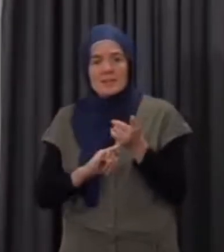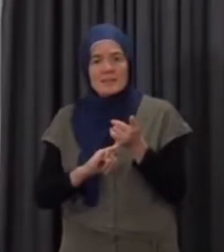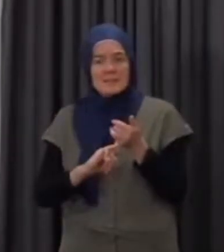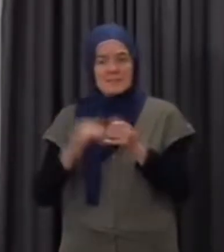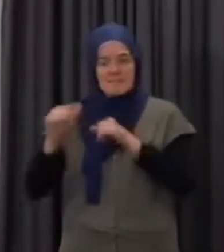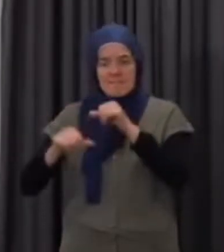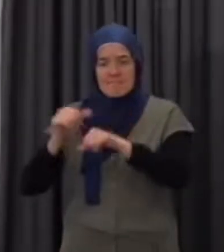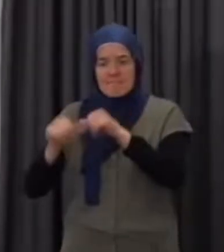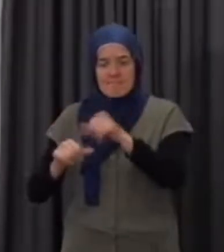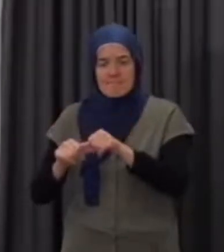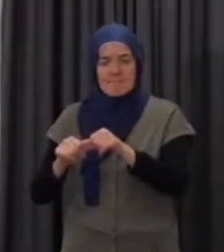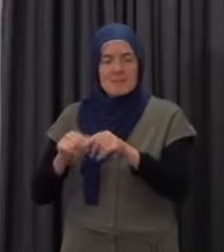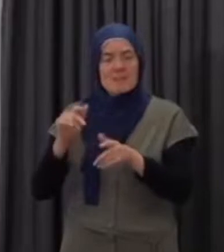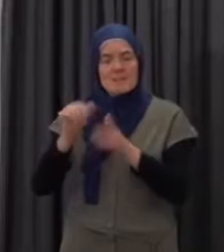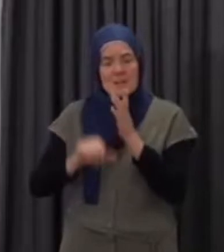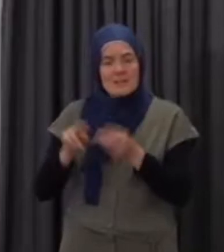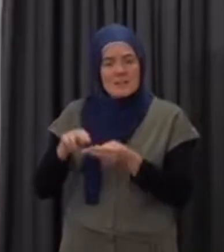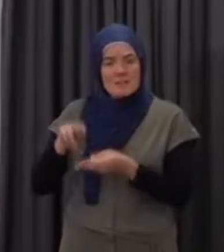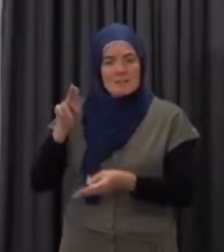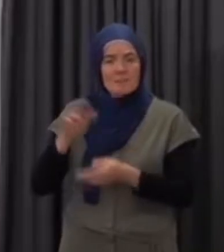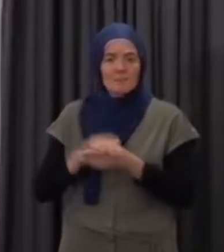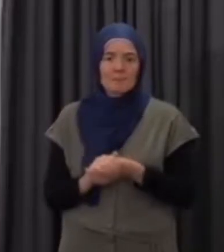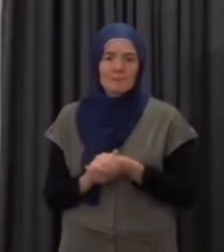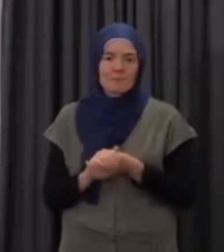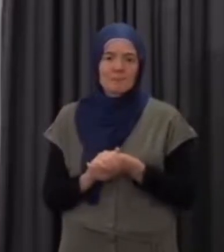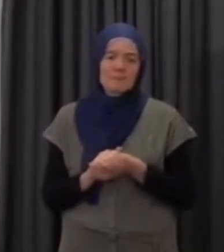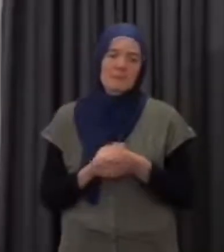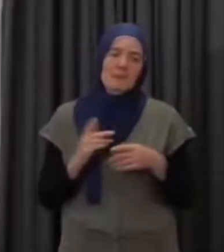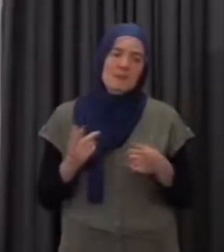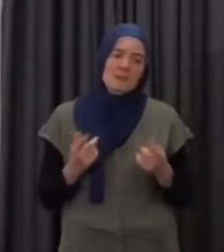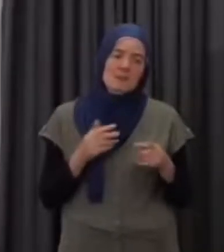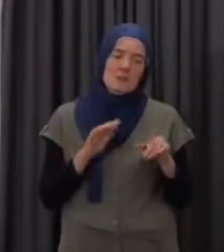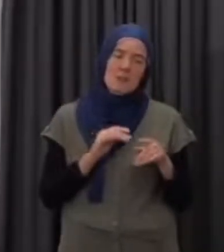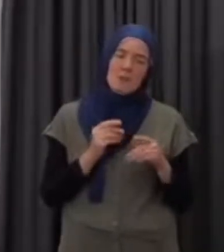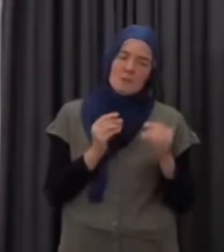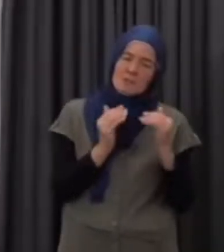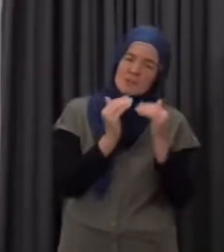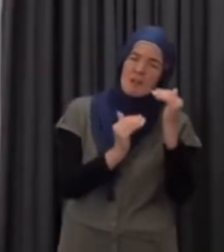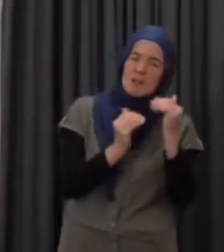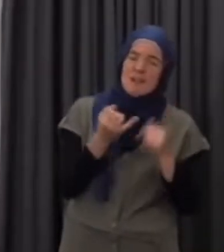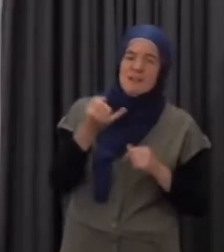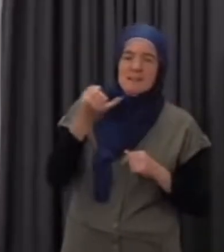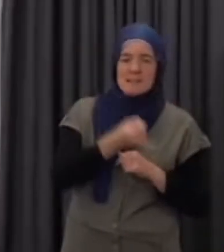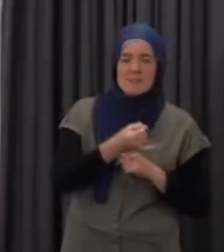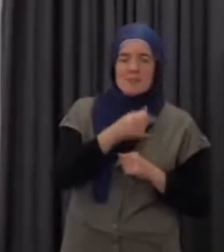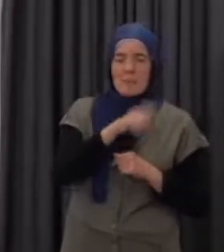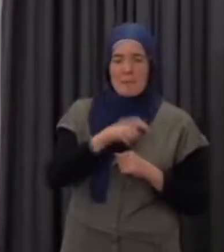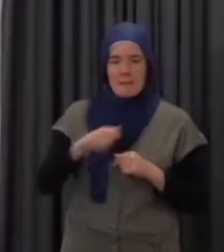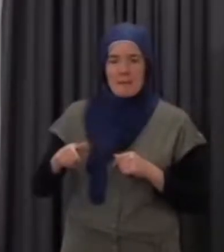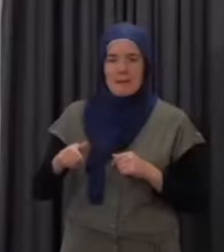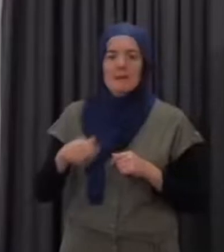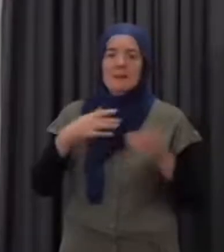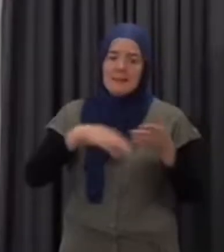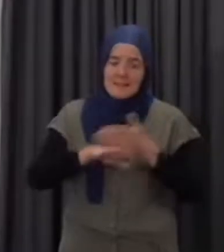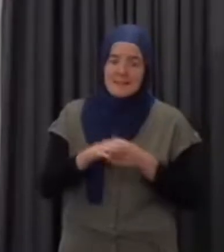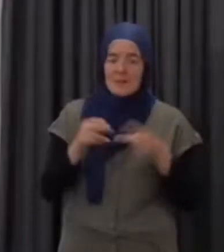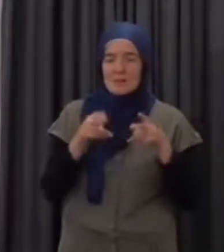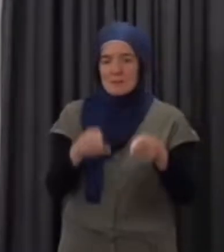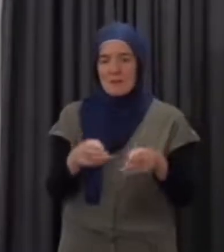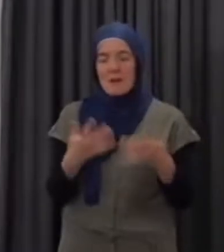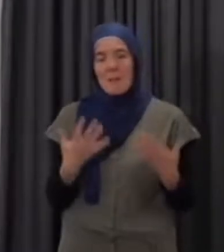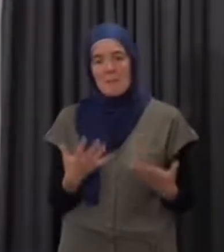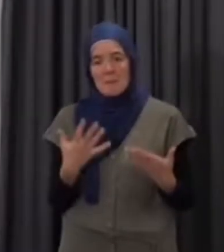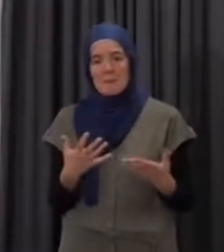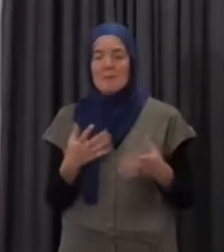are 581 people with confirmed coronavirus in hospital today, and a further 298 suspected